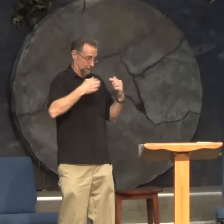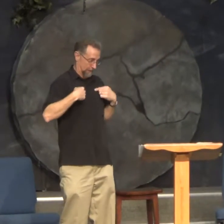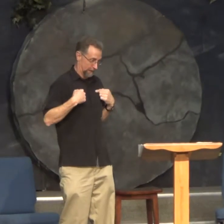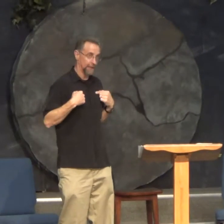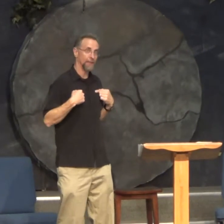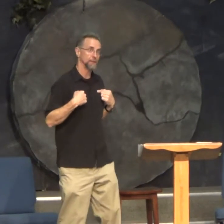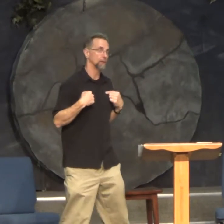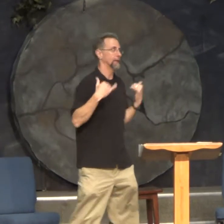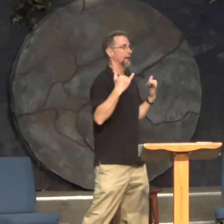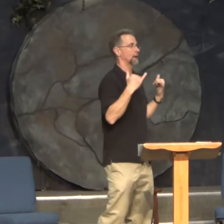that He's forgiven us.